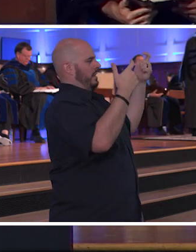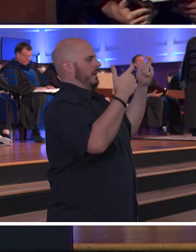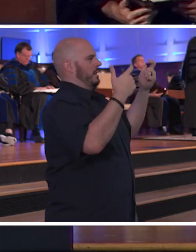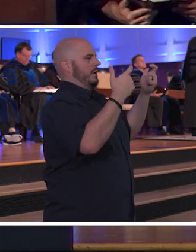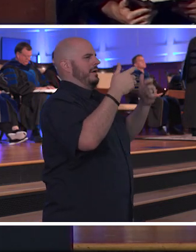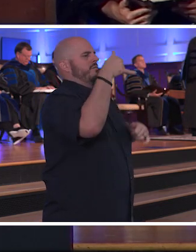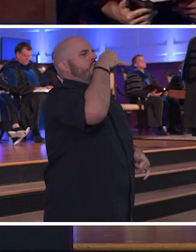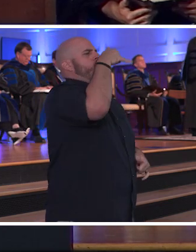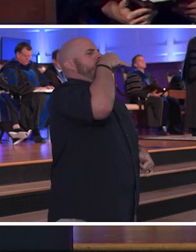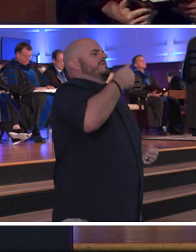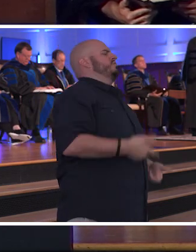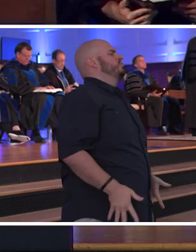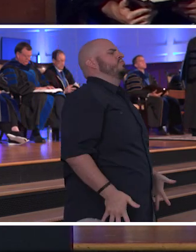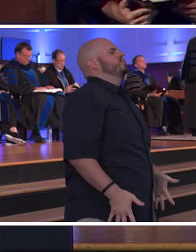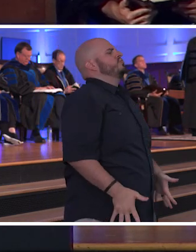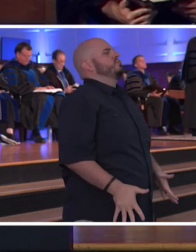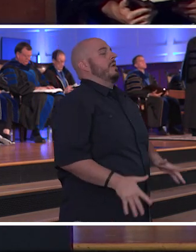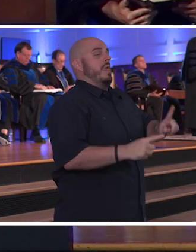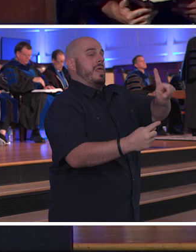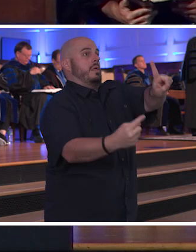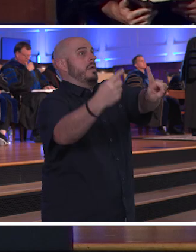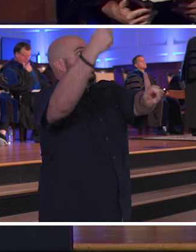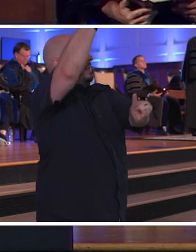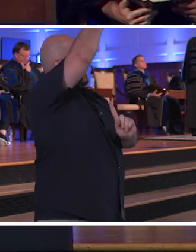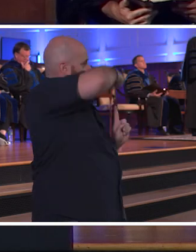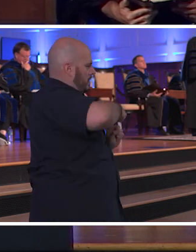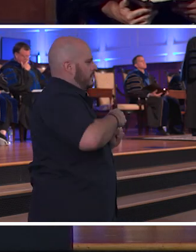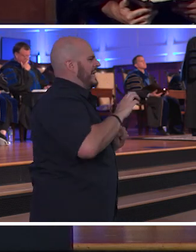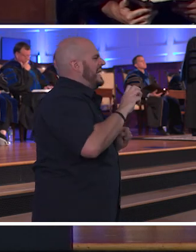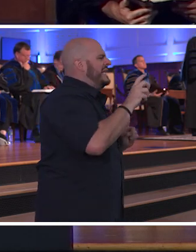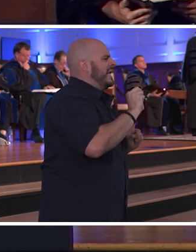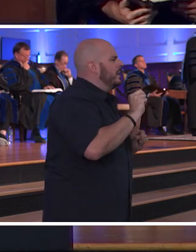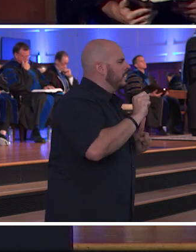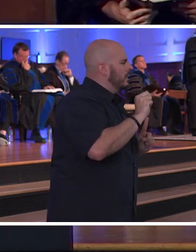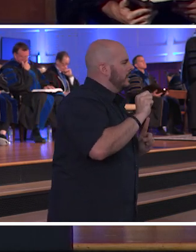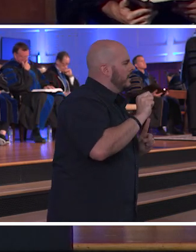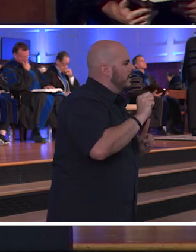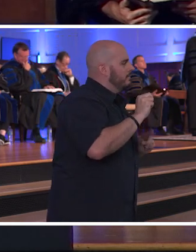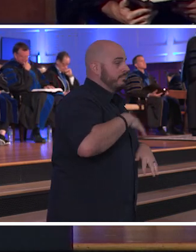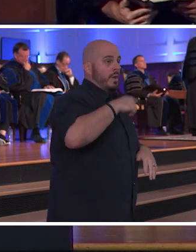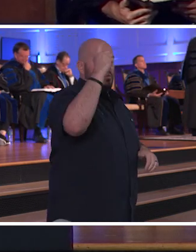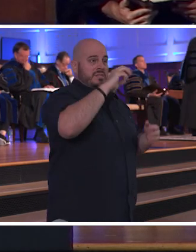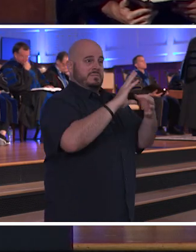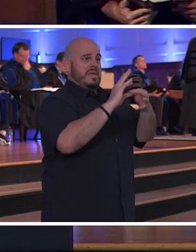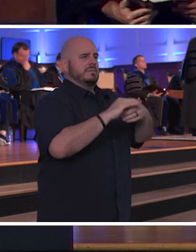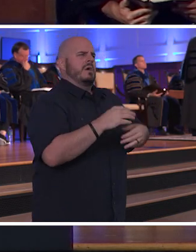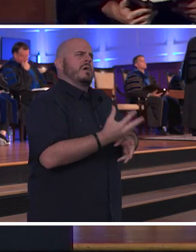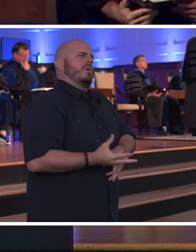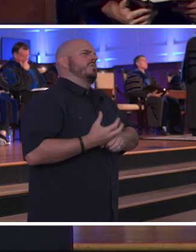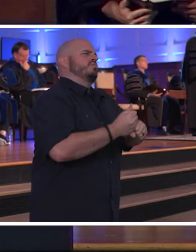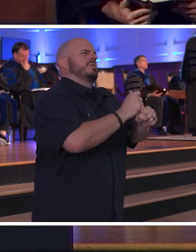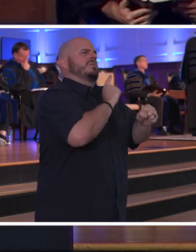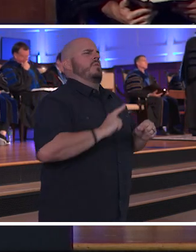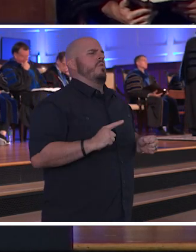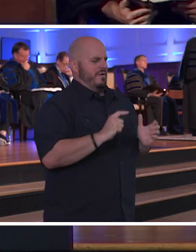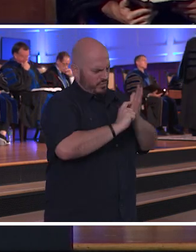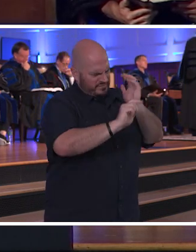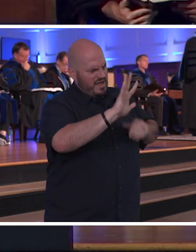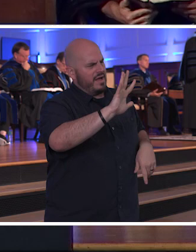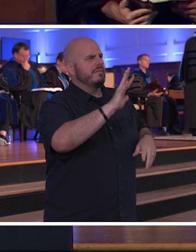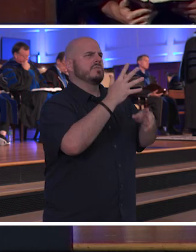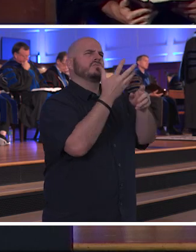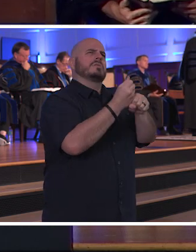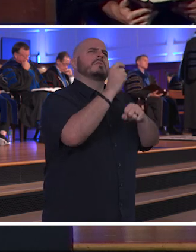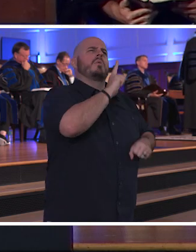way back to the Garden of Eden. You see, wisdom says, trust the Lord, verse 5. And wisdom says, know